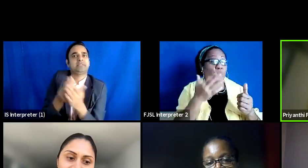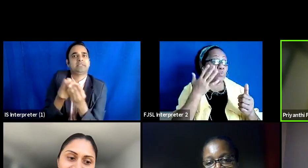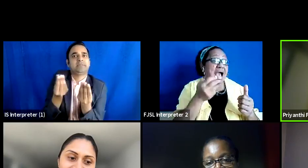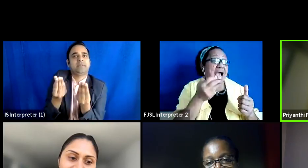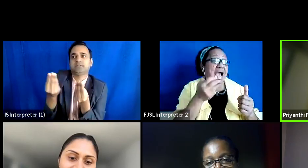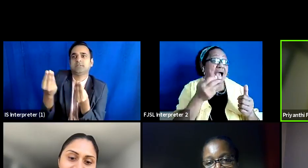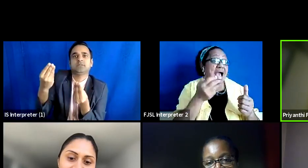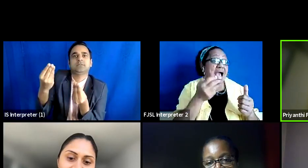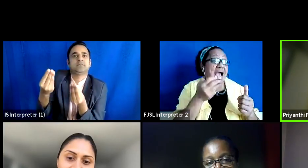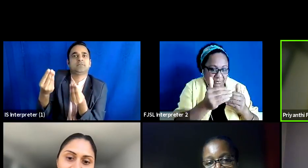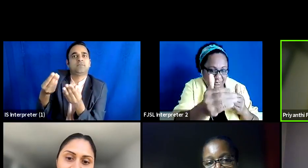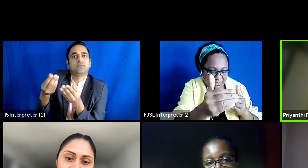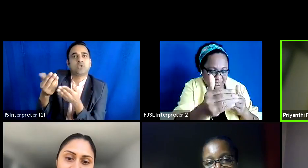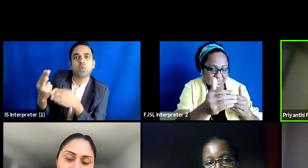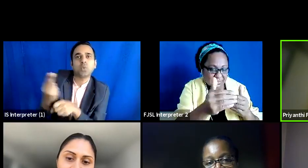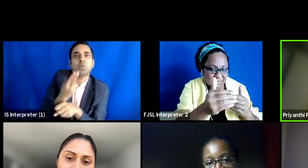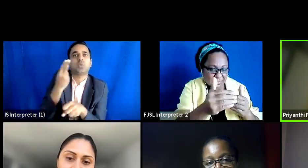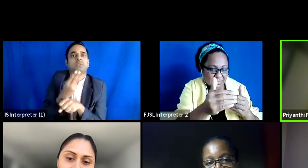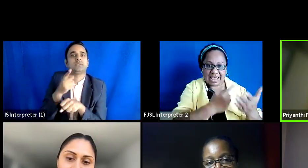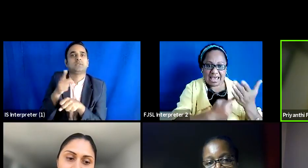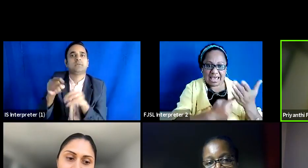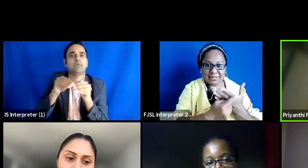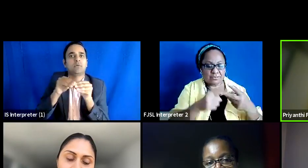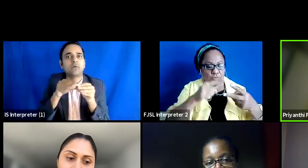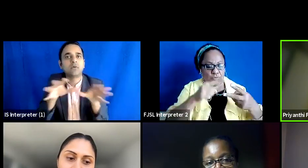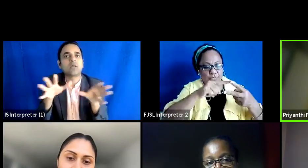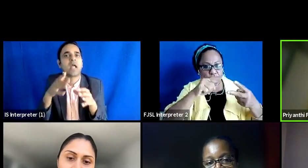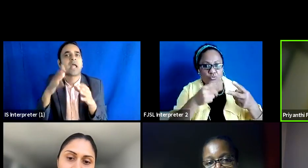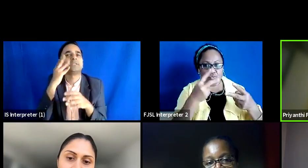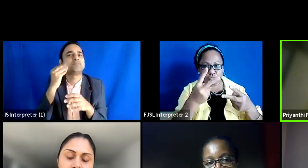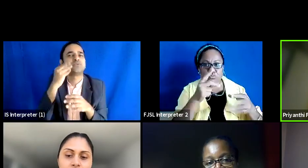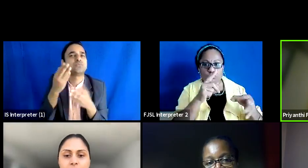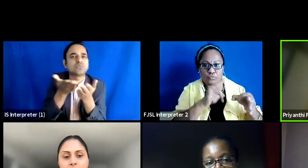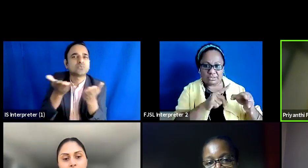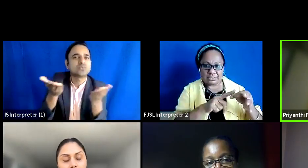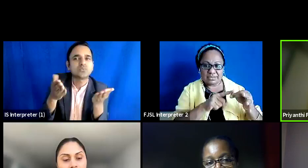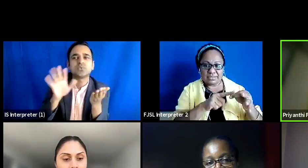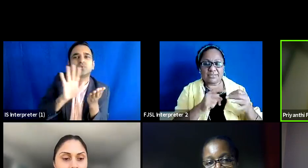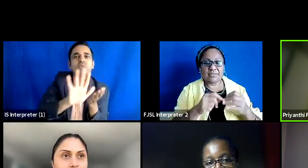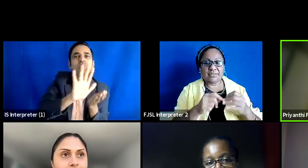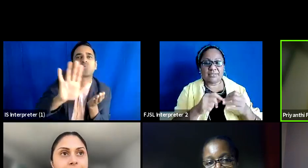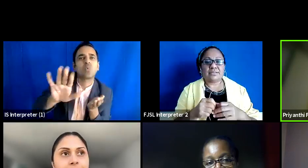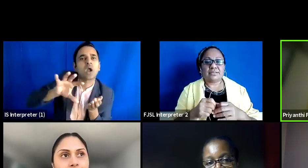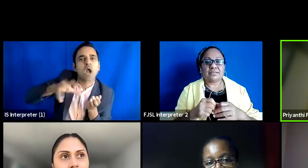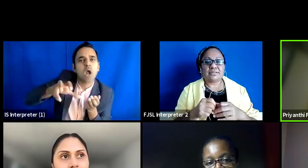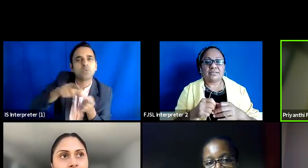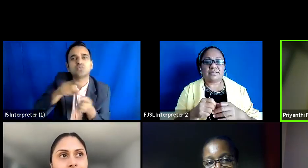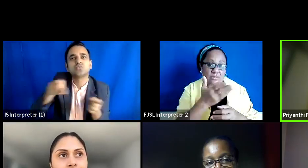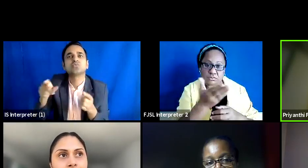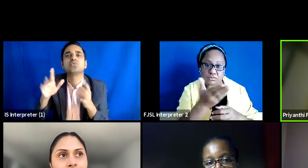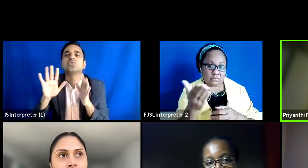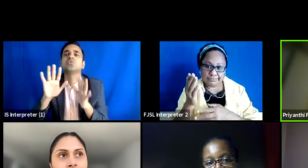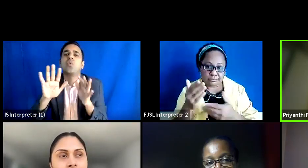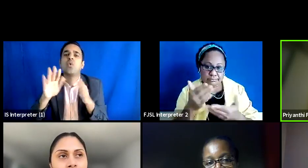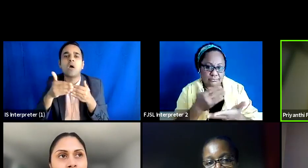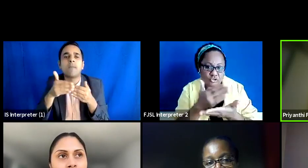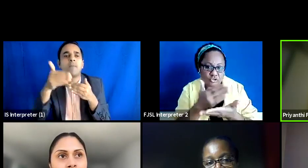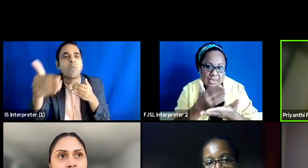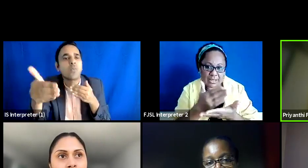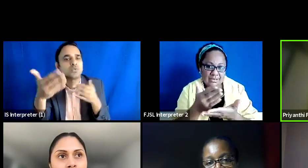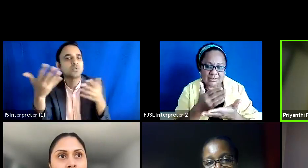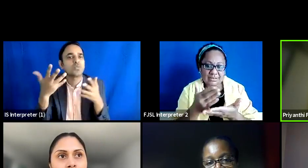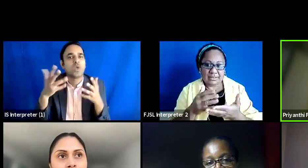So those are the two questions initially that I would like you to speak to. And I was just wondering whether,